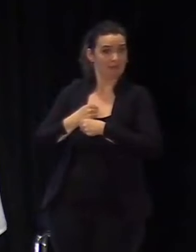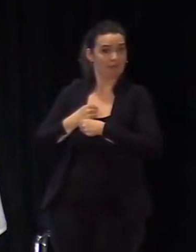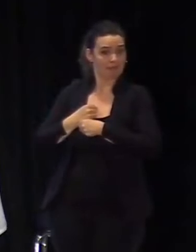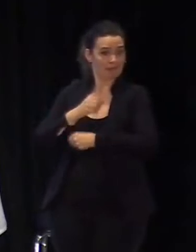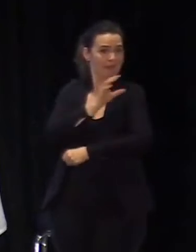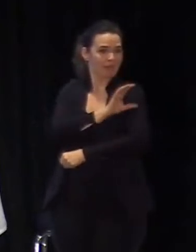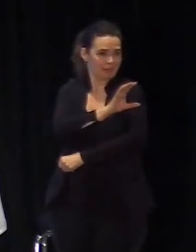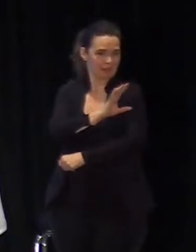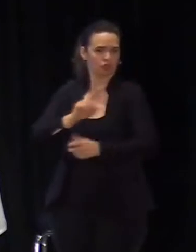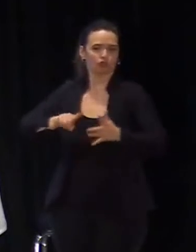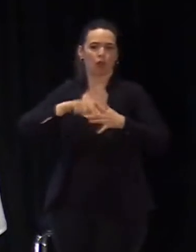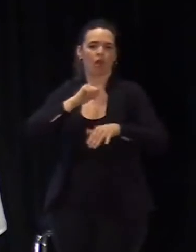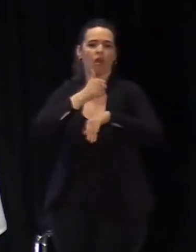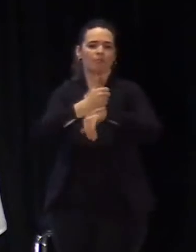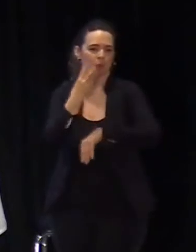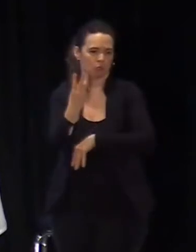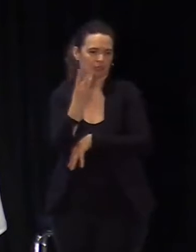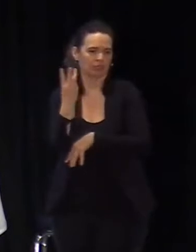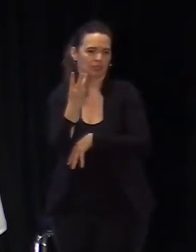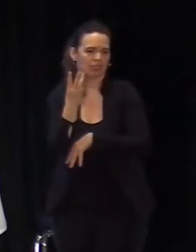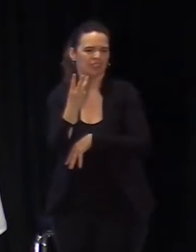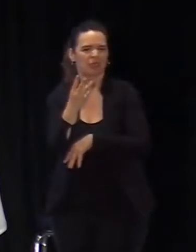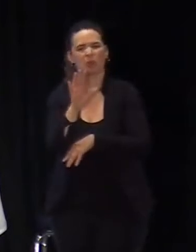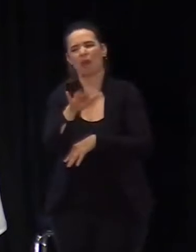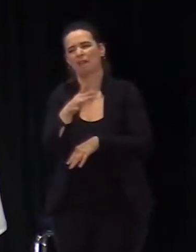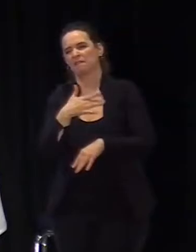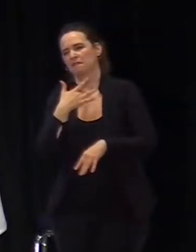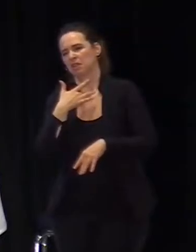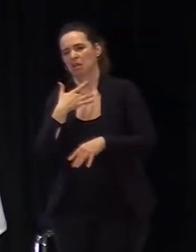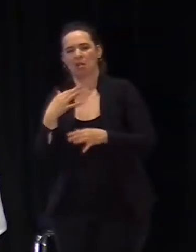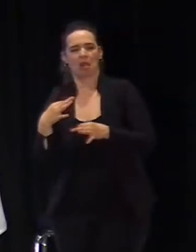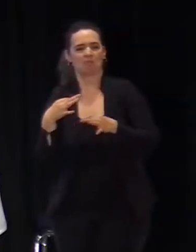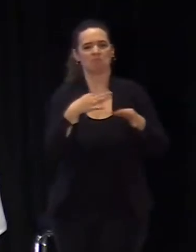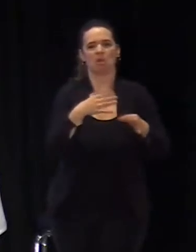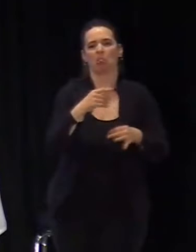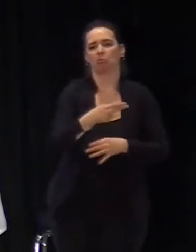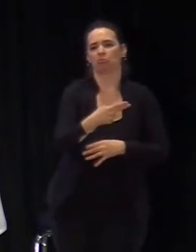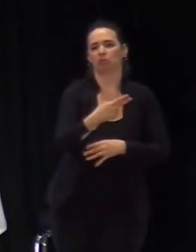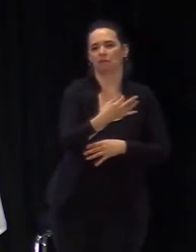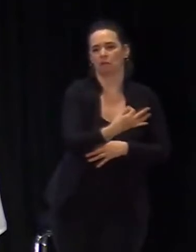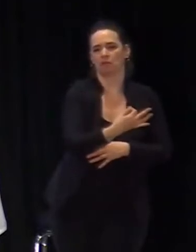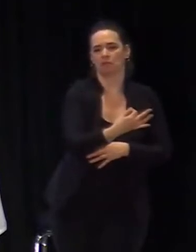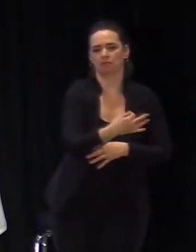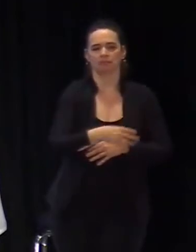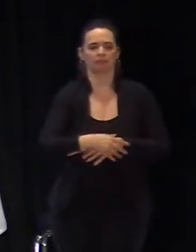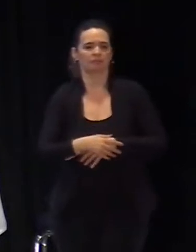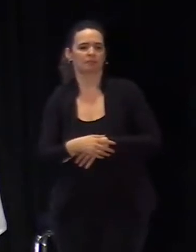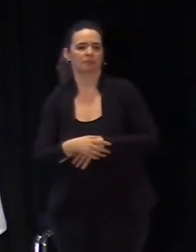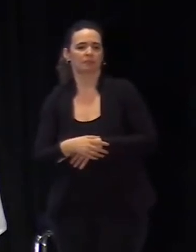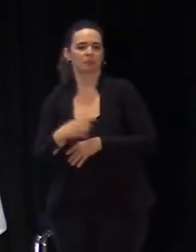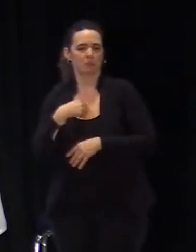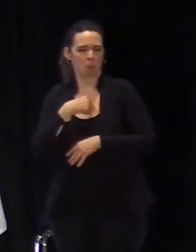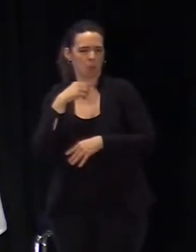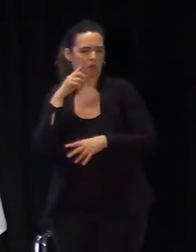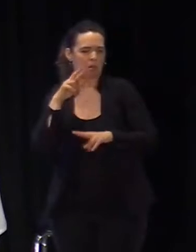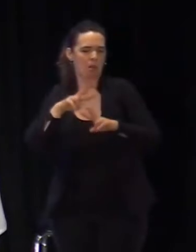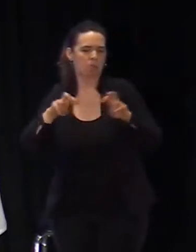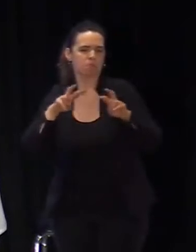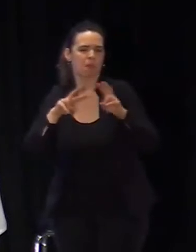clinics Thursday and Friday. Again, we're going to look at the immunocompromised population very